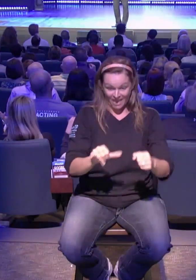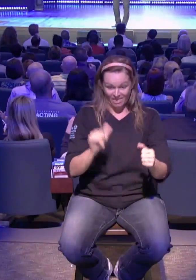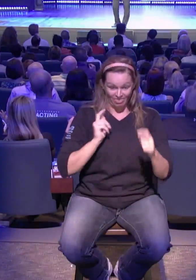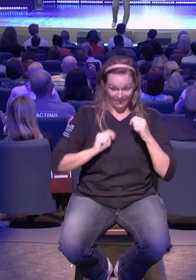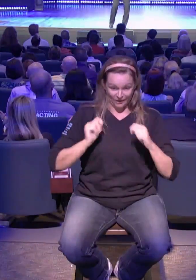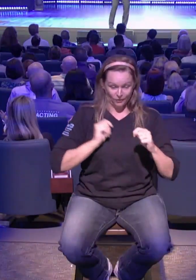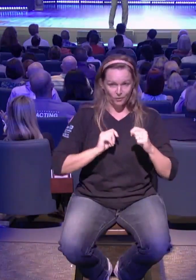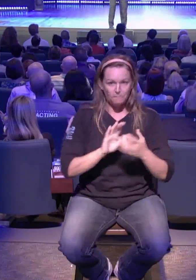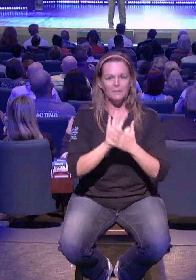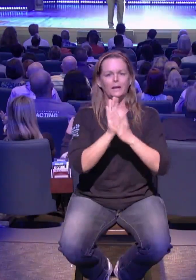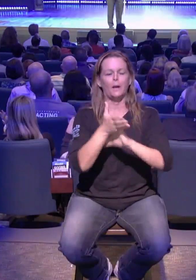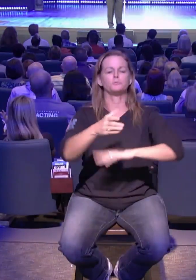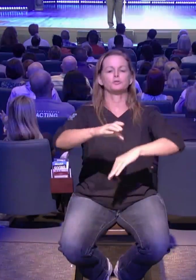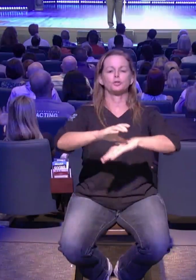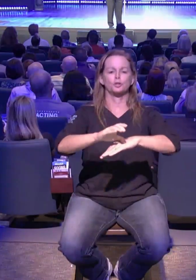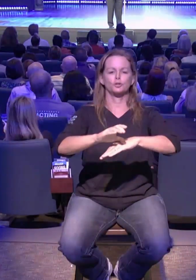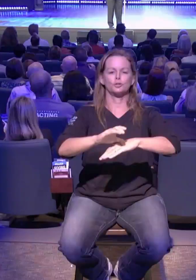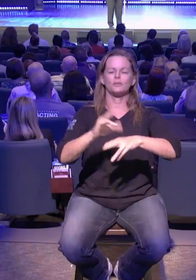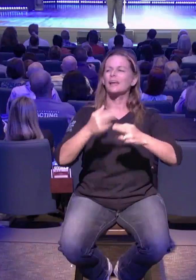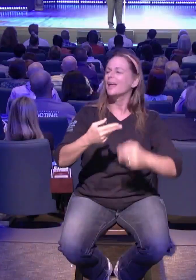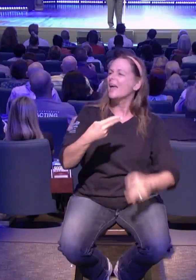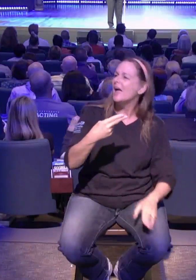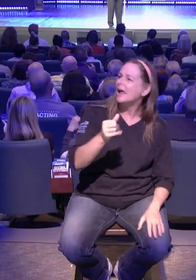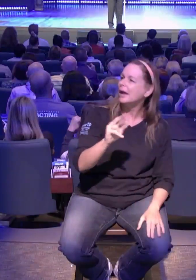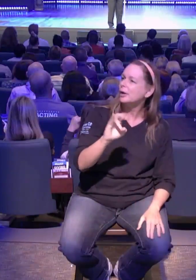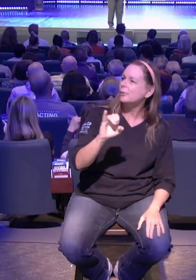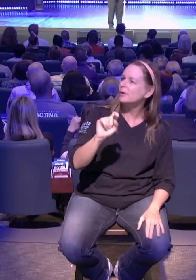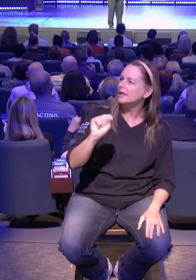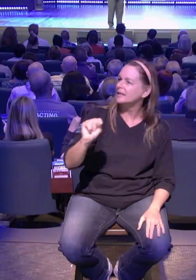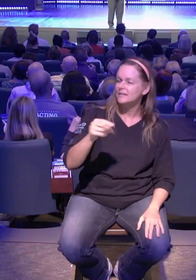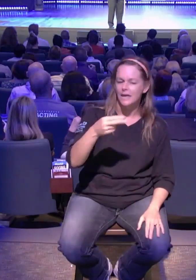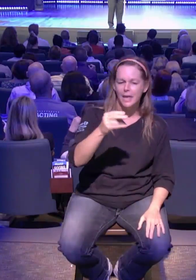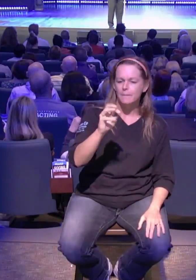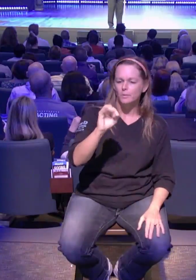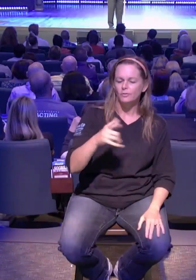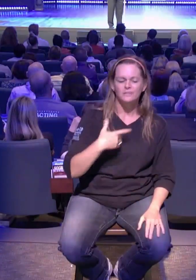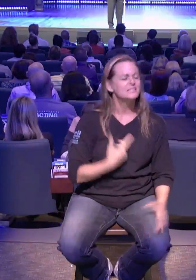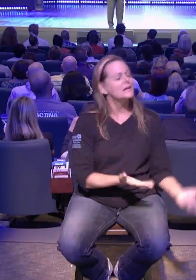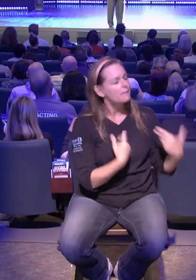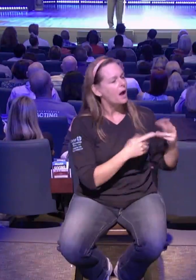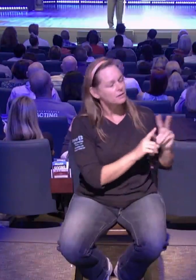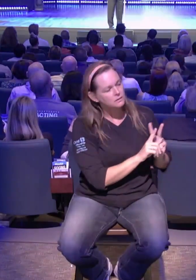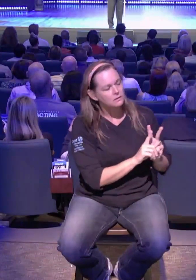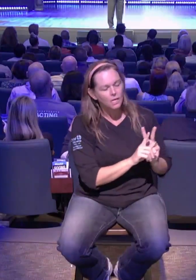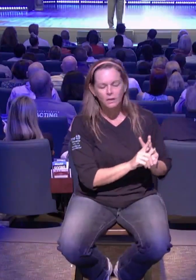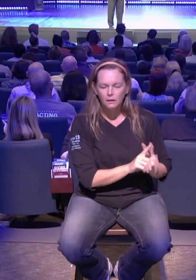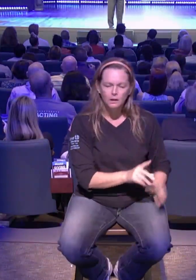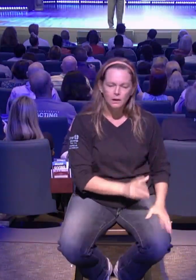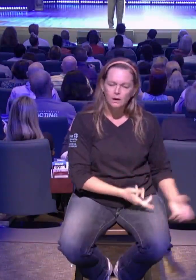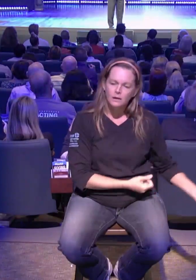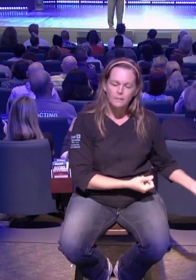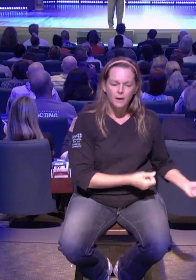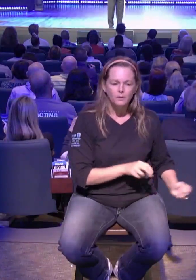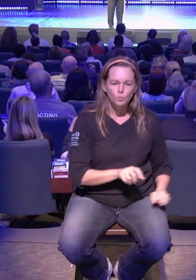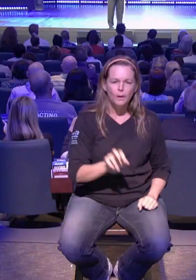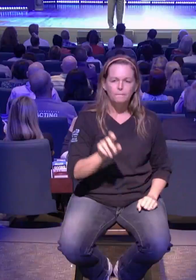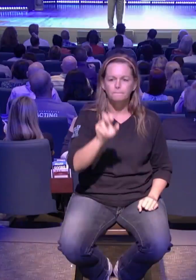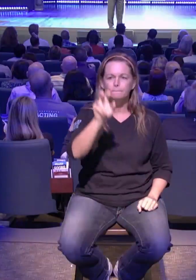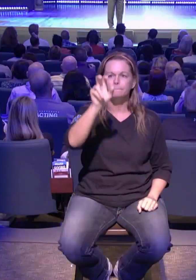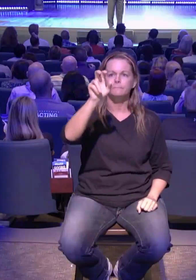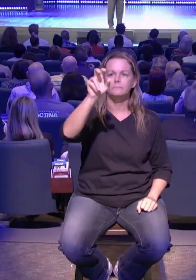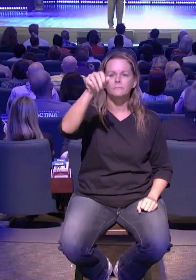there at the Harriet Himmel. And they drug him up the steps and got him in there. It saved his life that